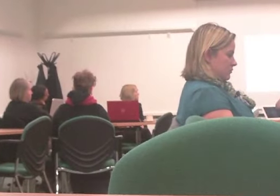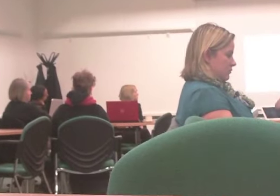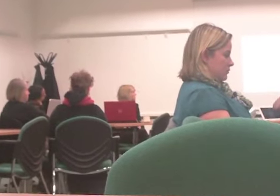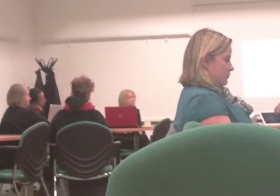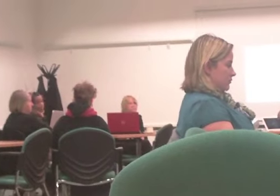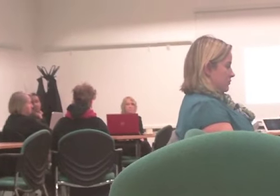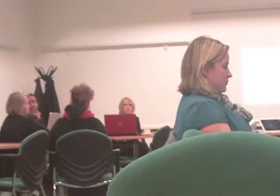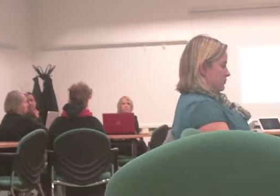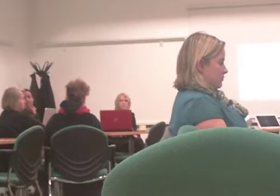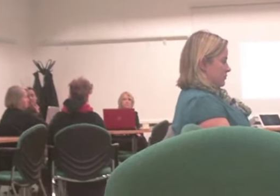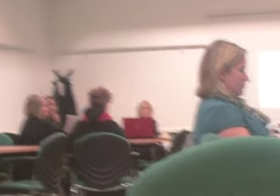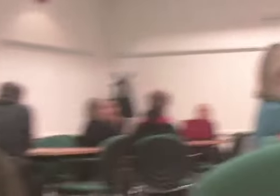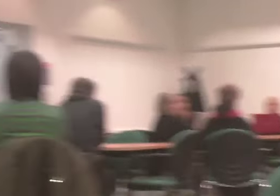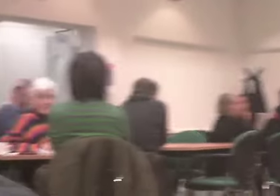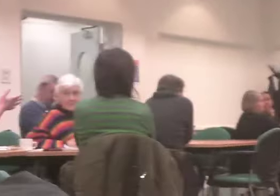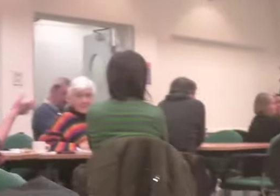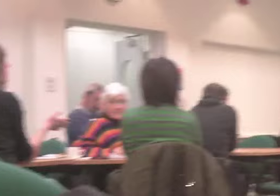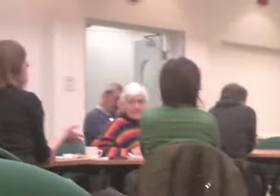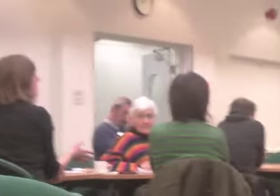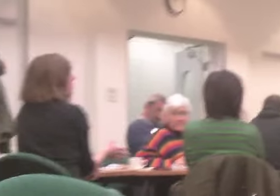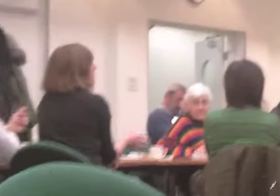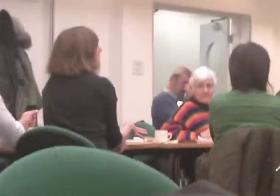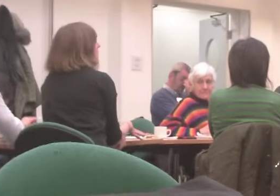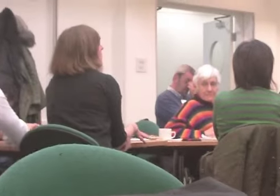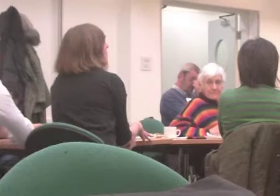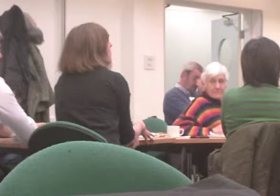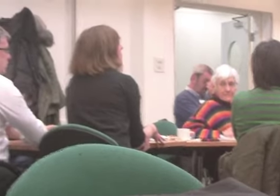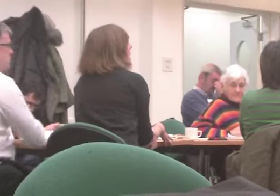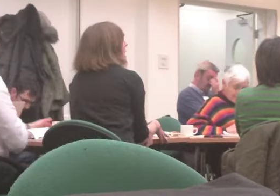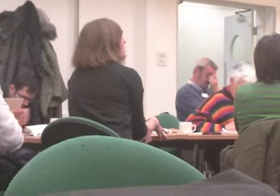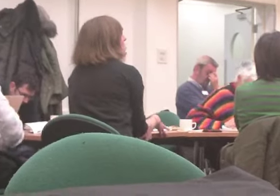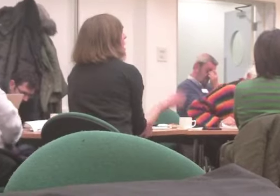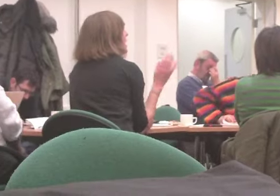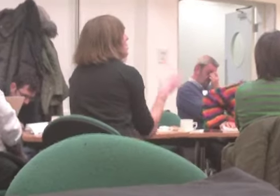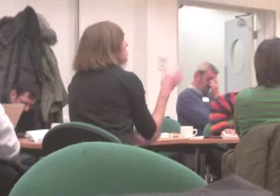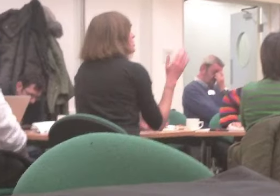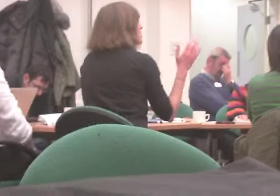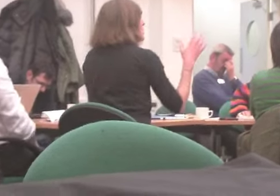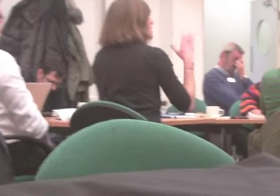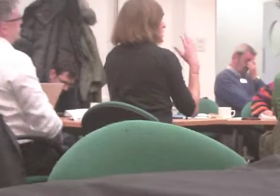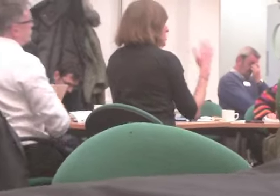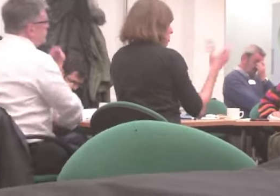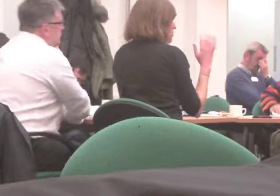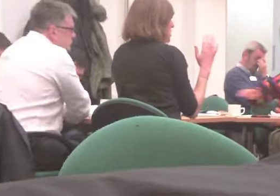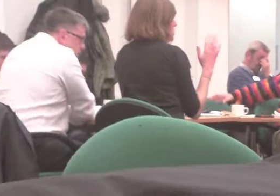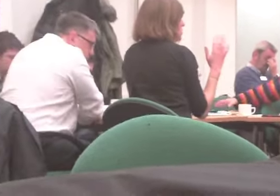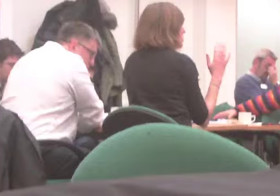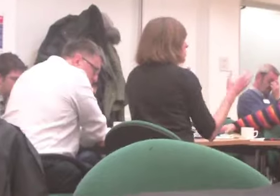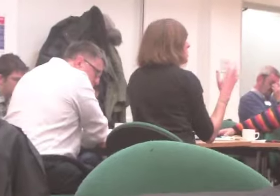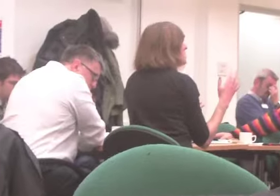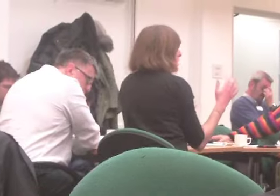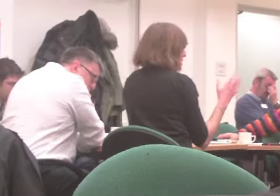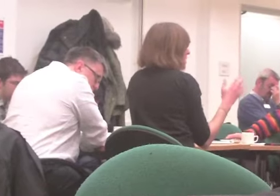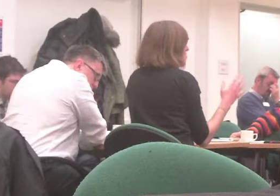Nicky, can I ask you a question about that, because that's a really interesting site. As to how much is that conversation